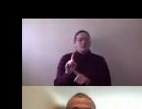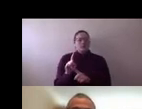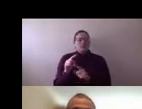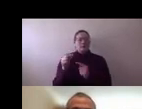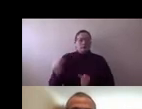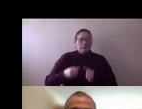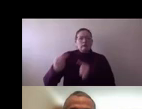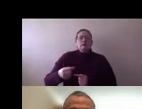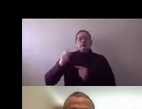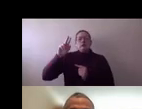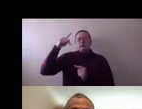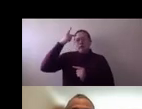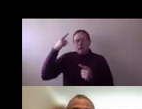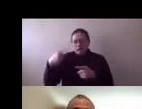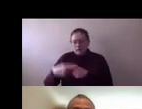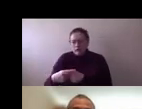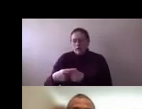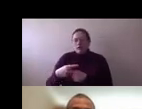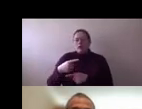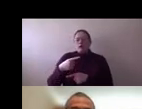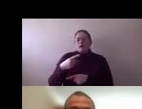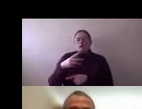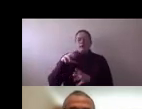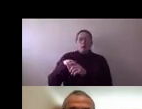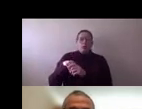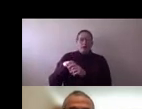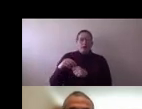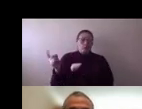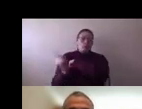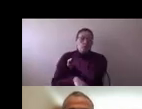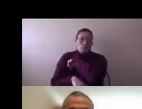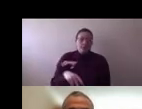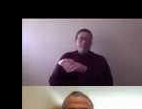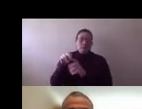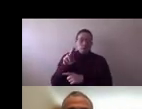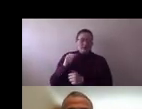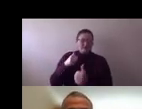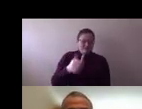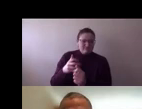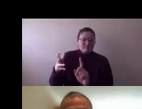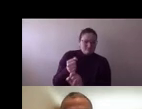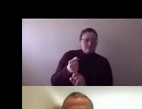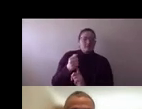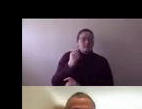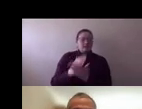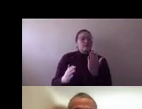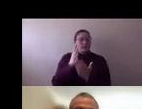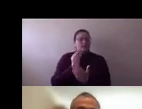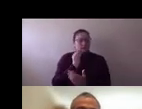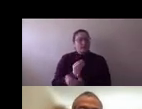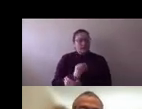the political conflicts, including persecution some of them had